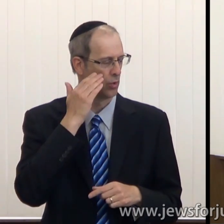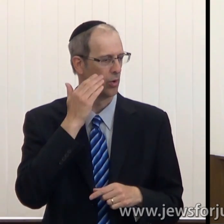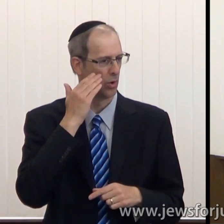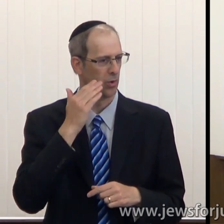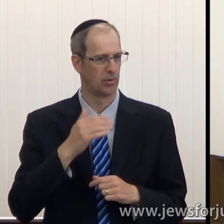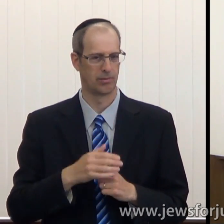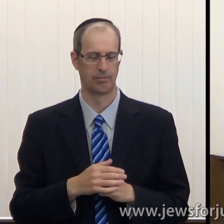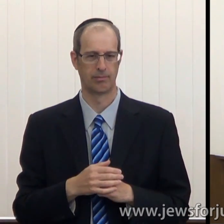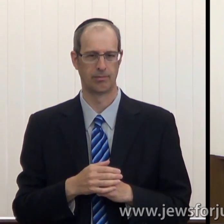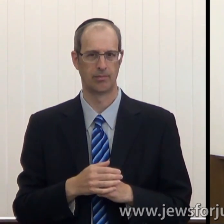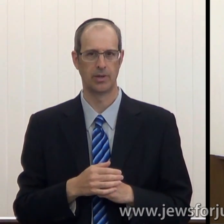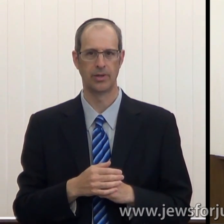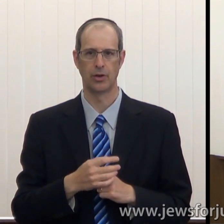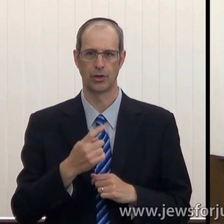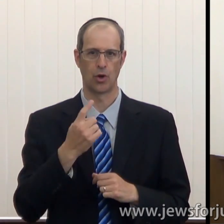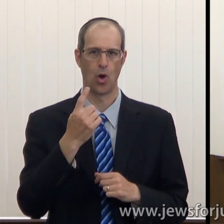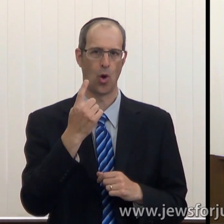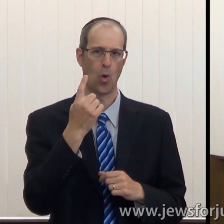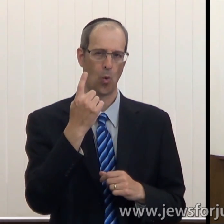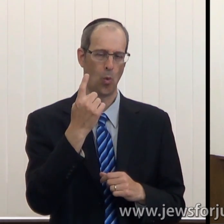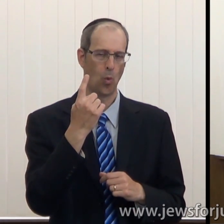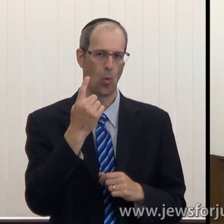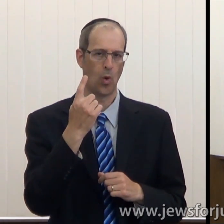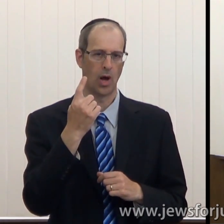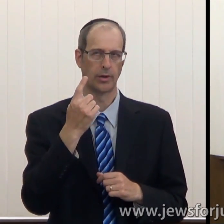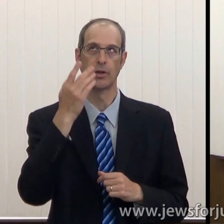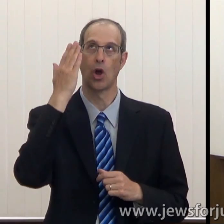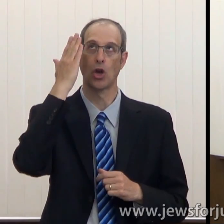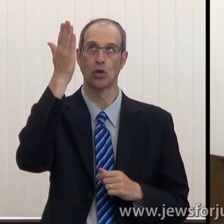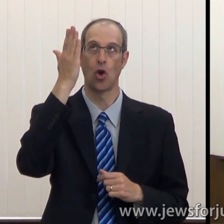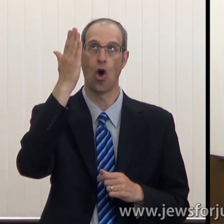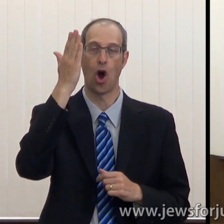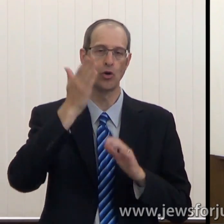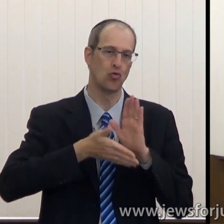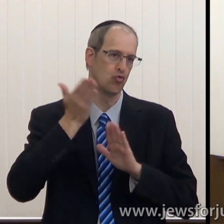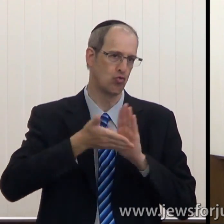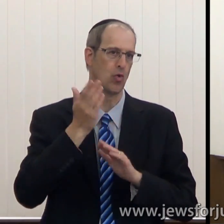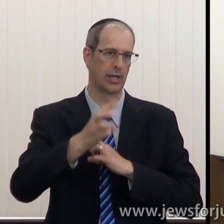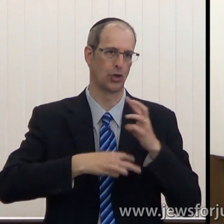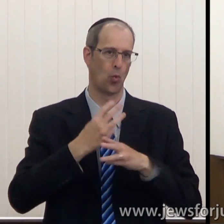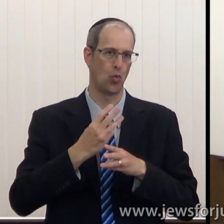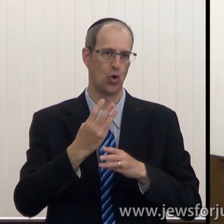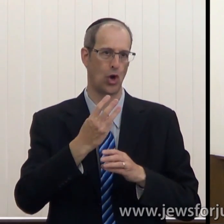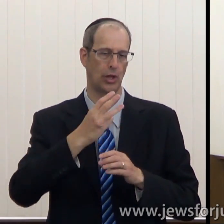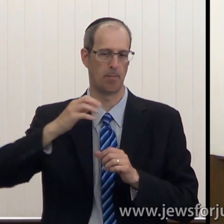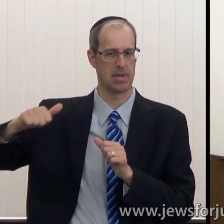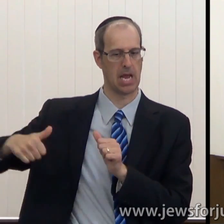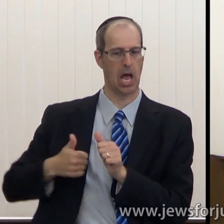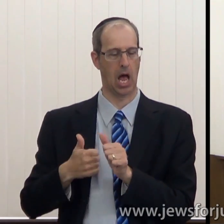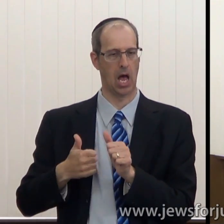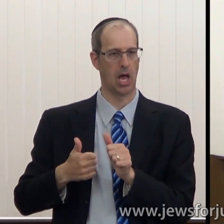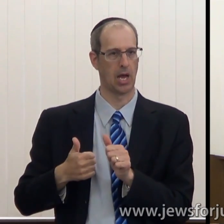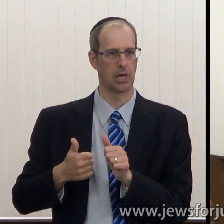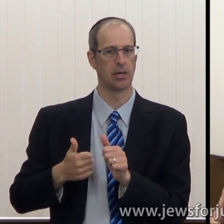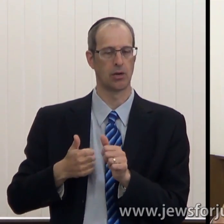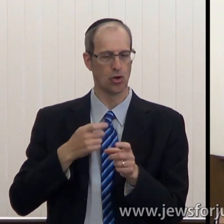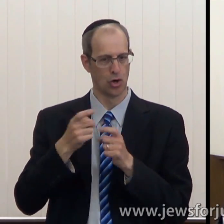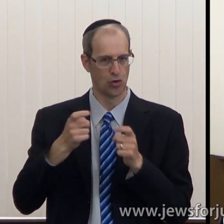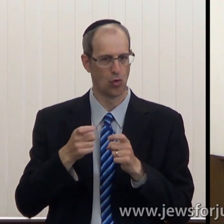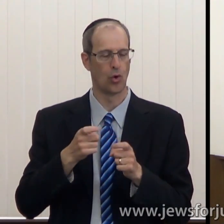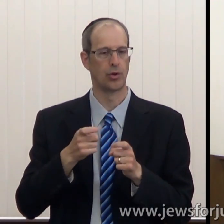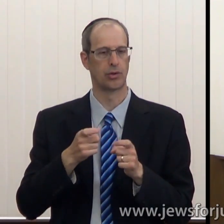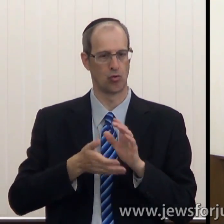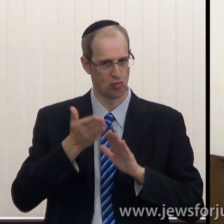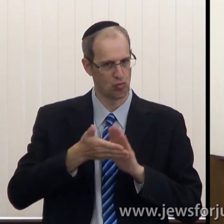there's someone behind you, there's a God that runs the world and that controls the world, you can have